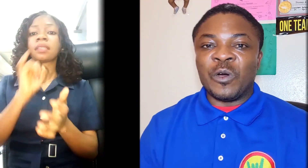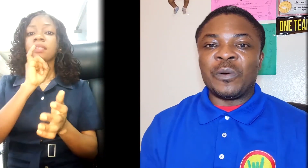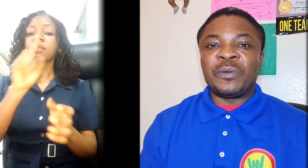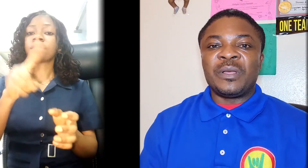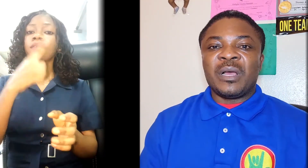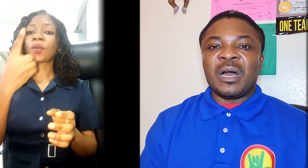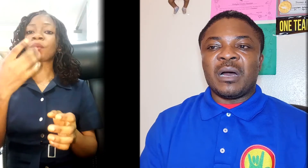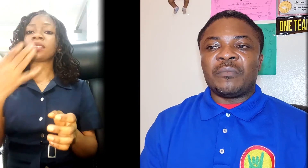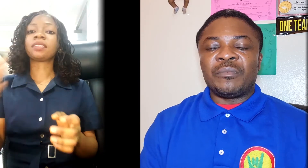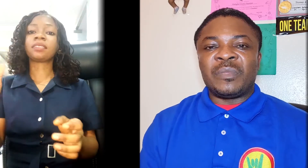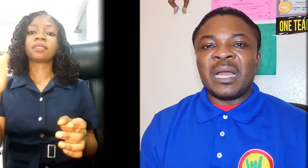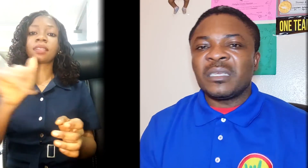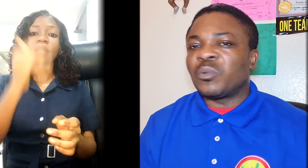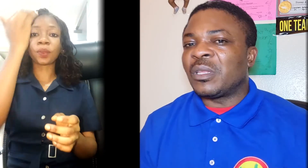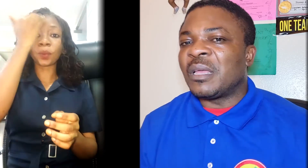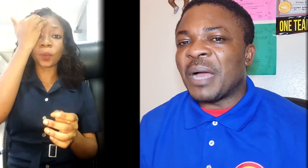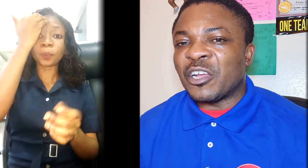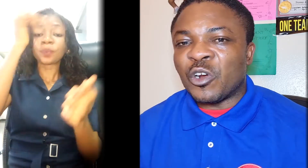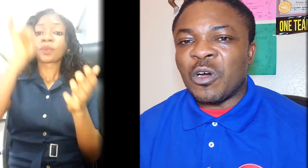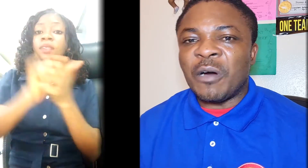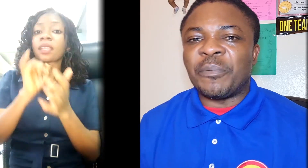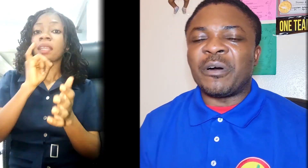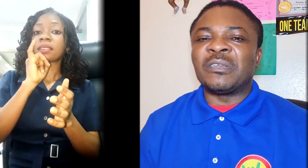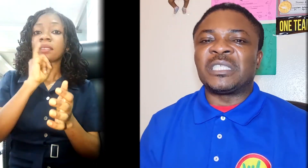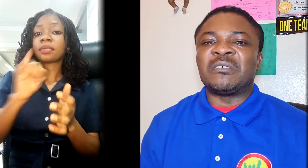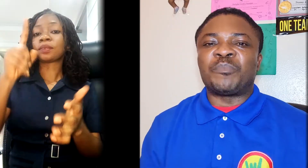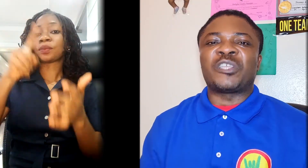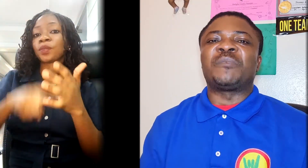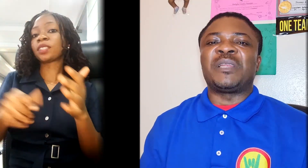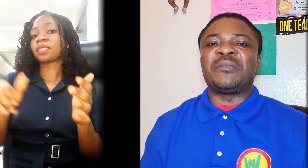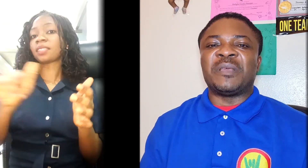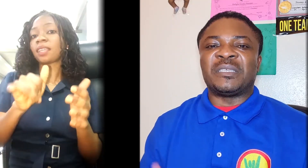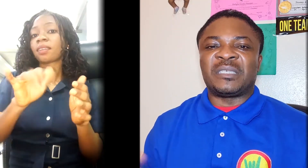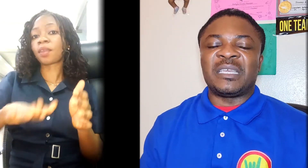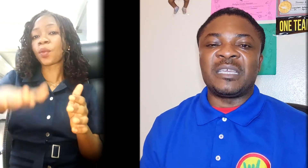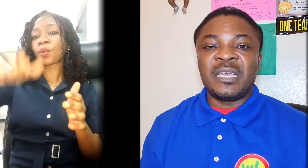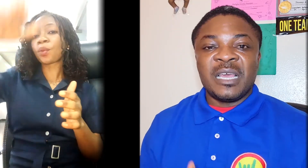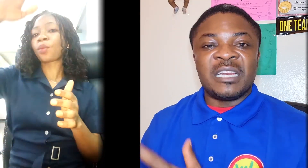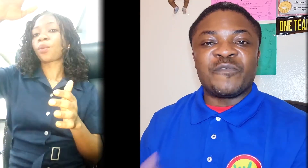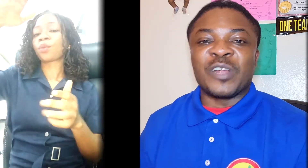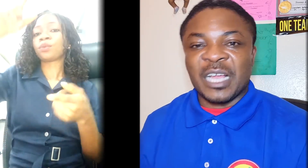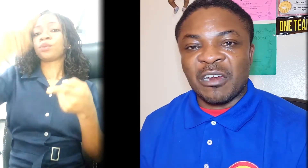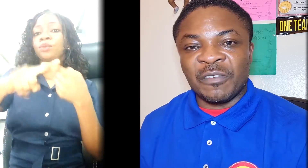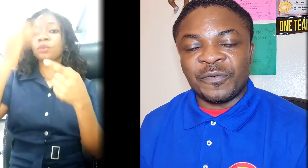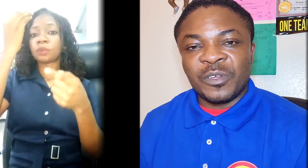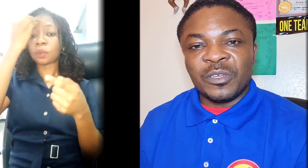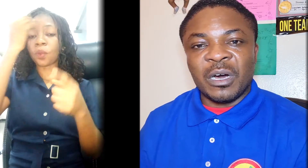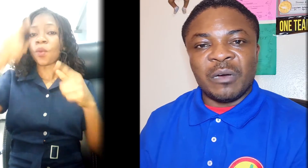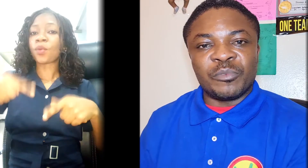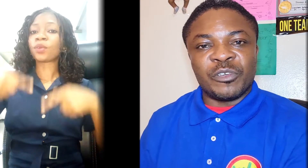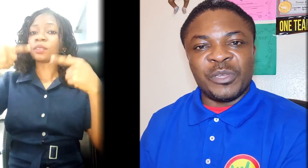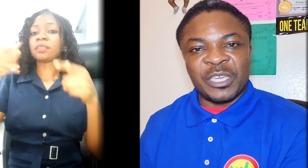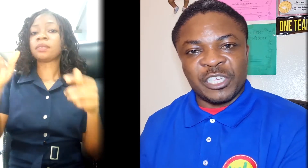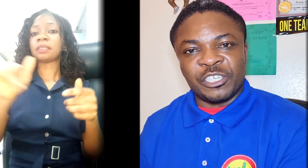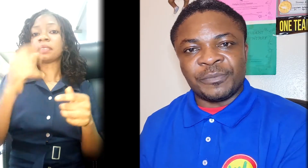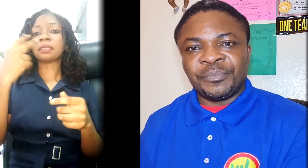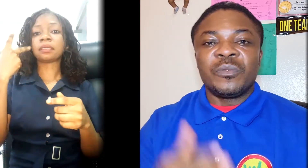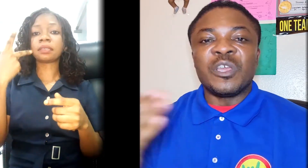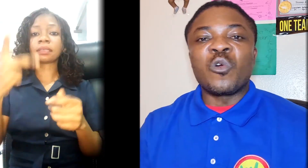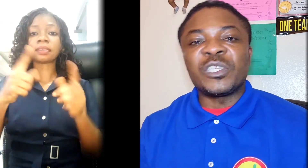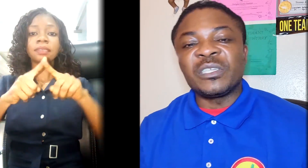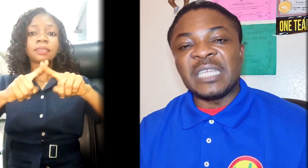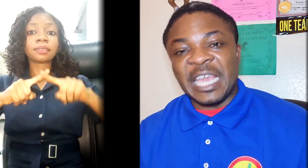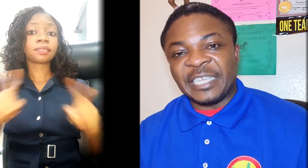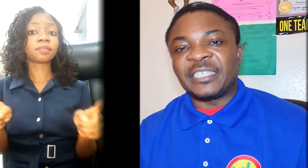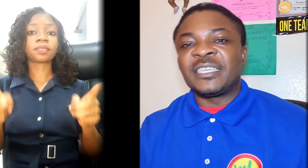they know, that is what they might grow up until possibly they see a different kind of communication.